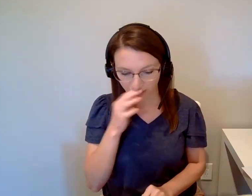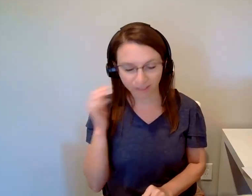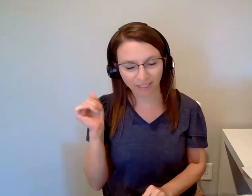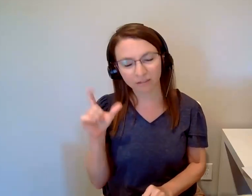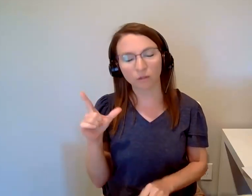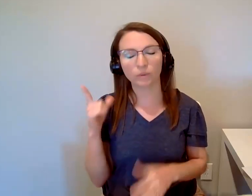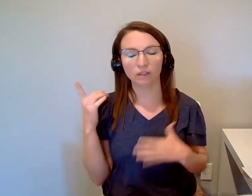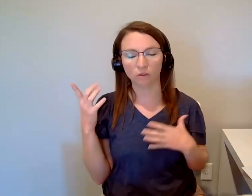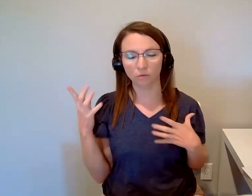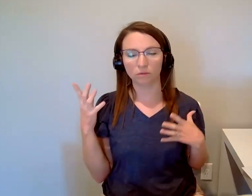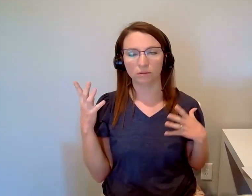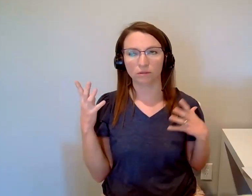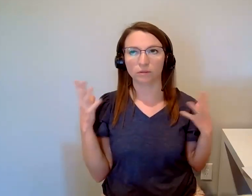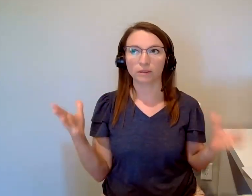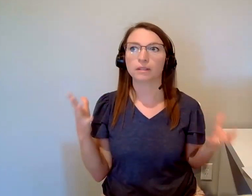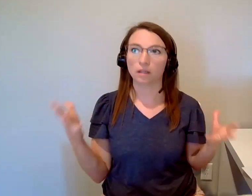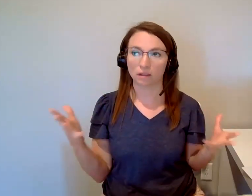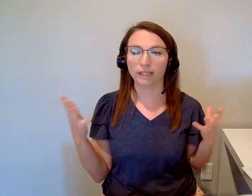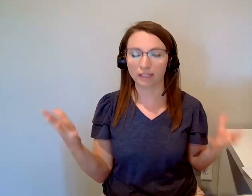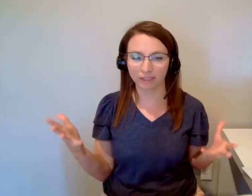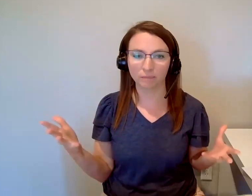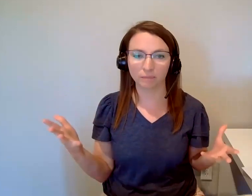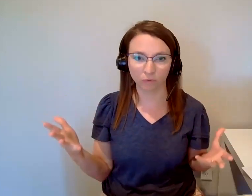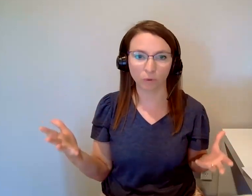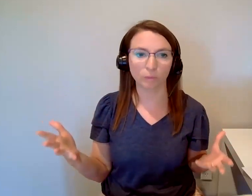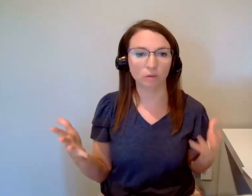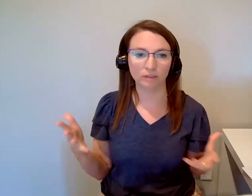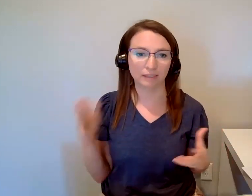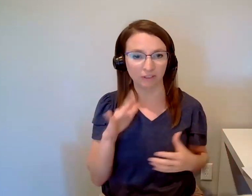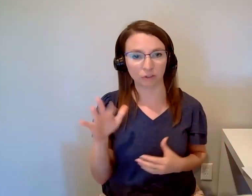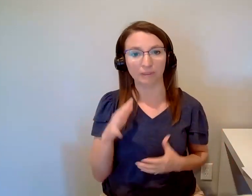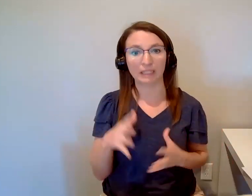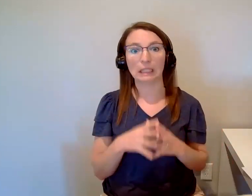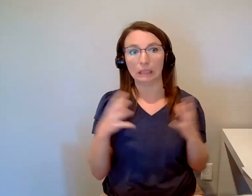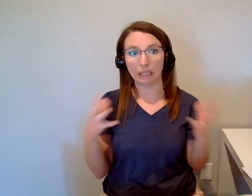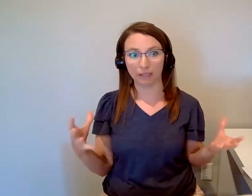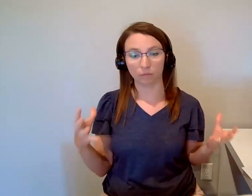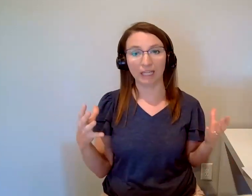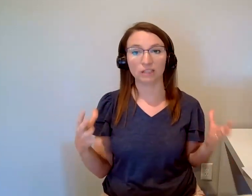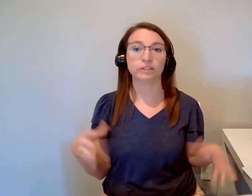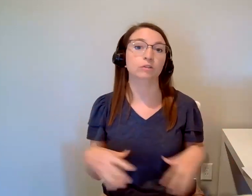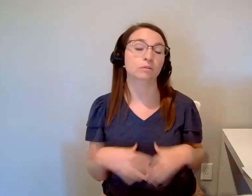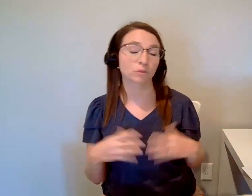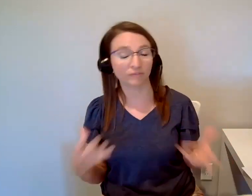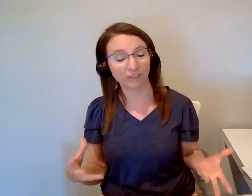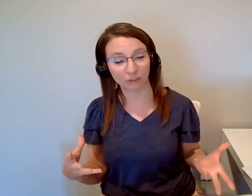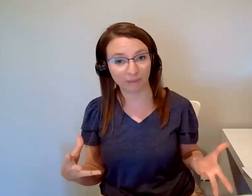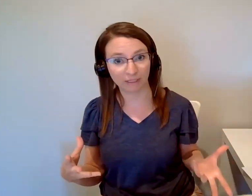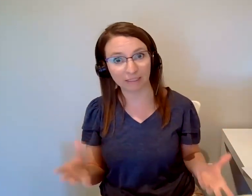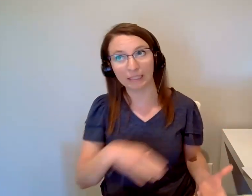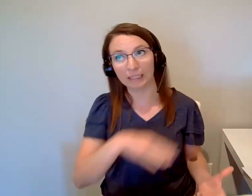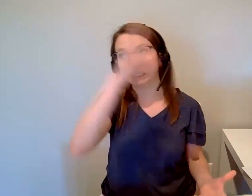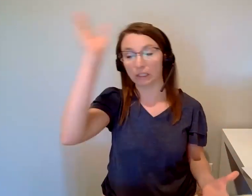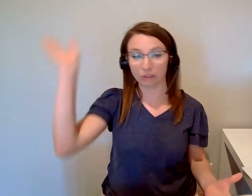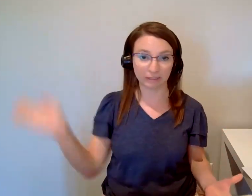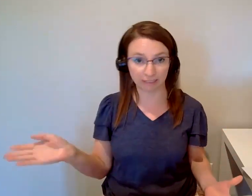In ASL, we use, like I said before, we use finger spelling a lot. We actually use more finger spelling than any other sign